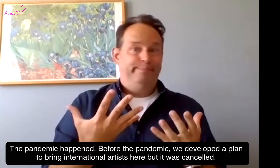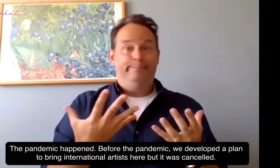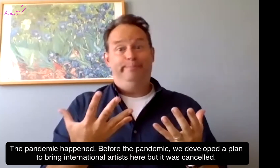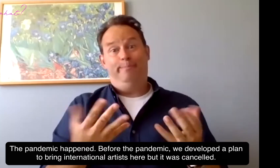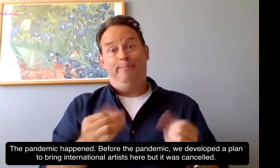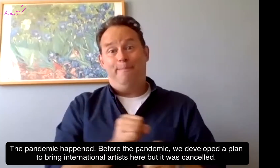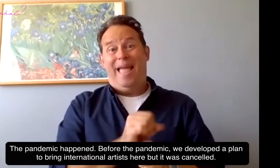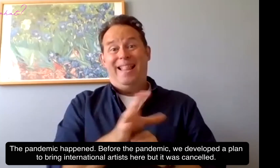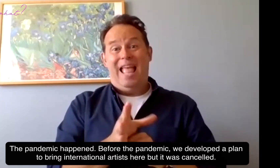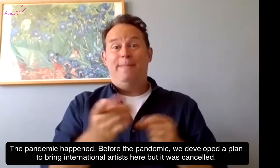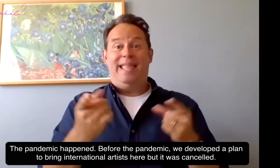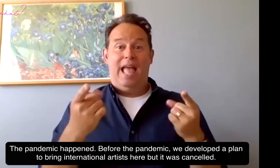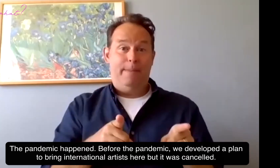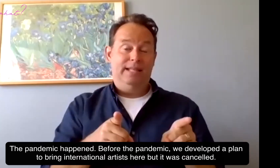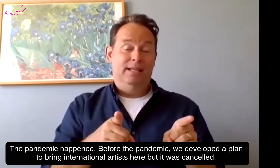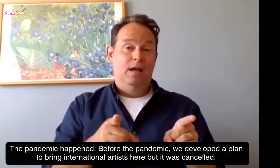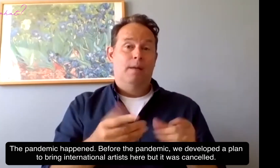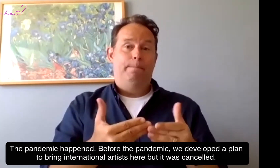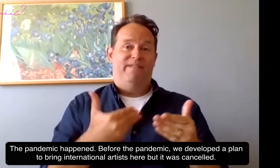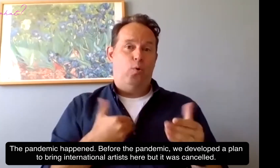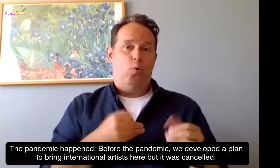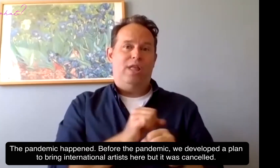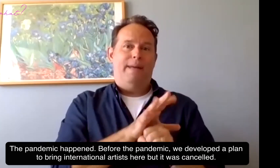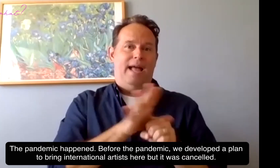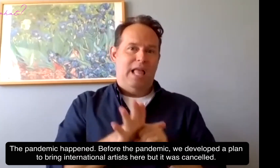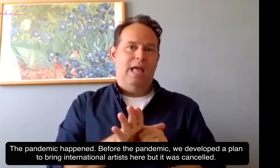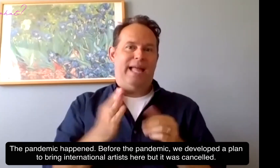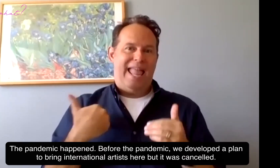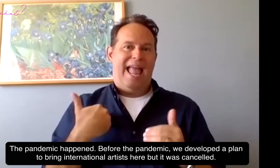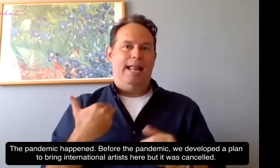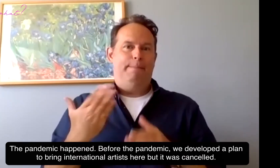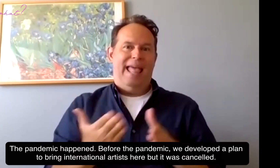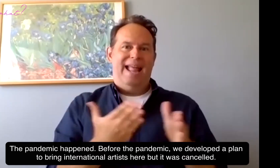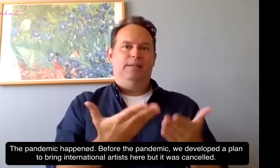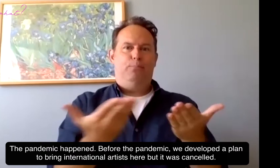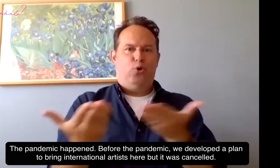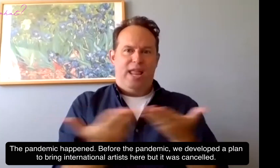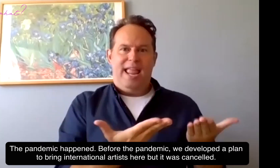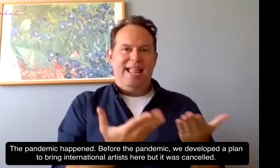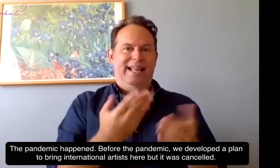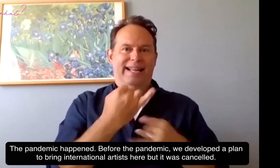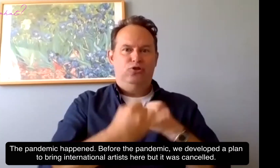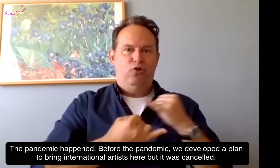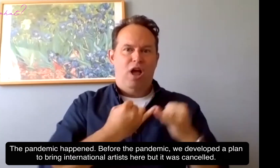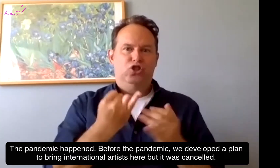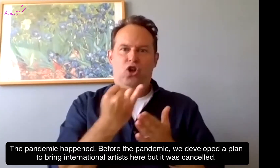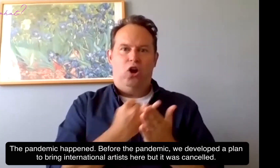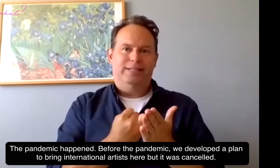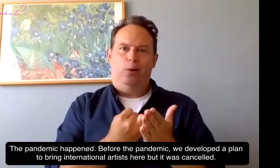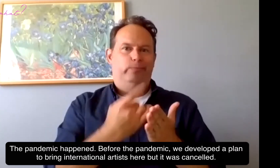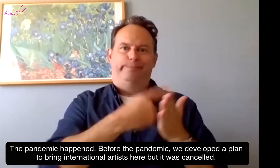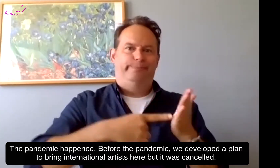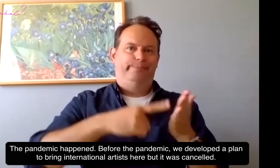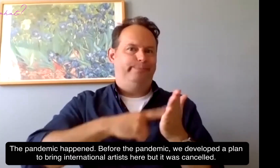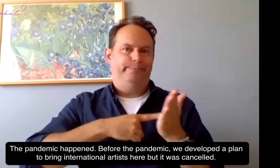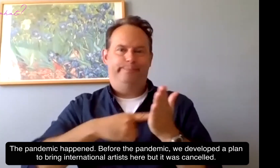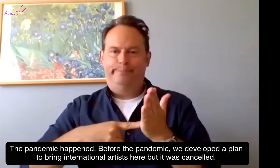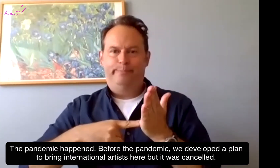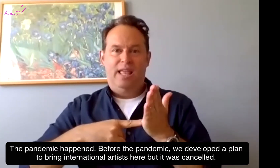The pandemic happened, and before the pandemic, we developed a plan to bring international artists here, but it was cancelled.